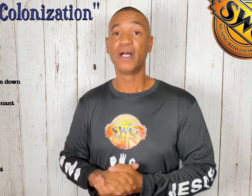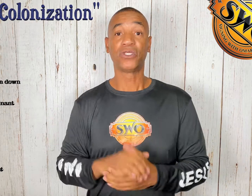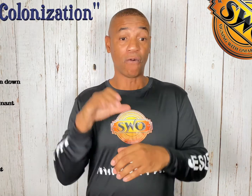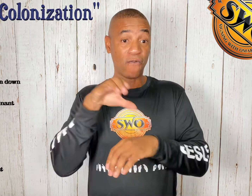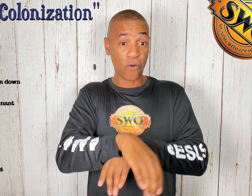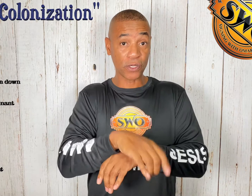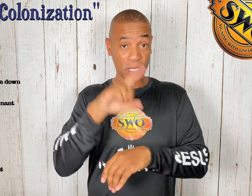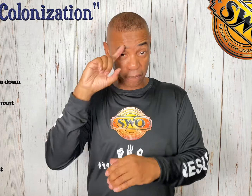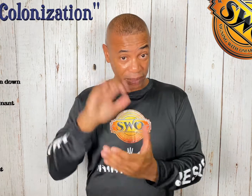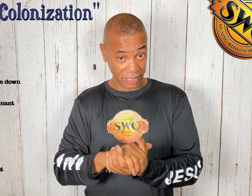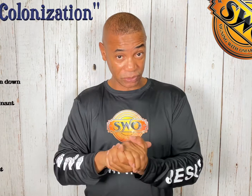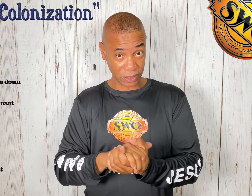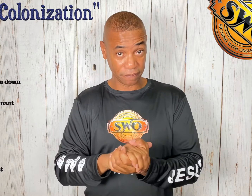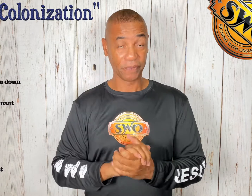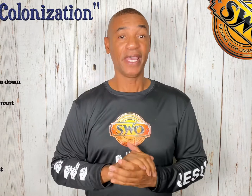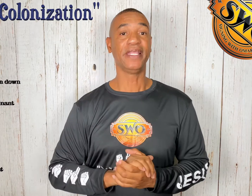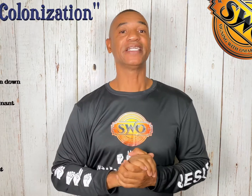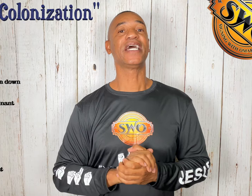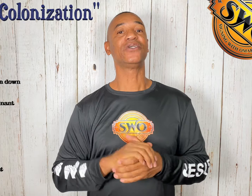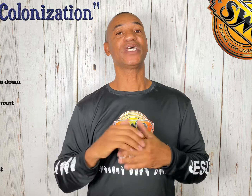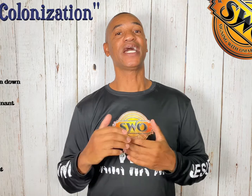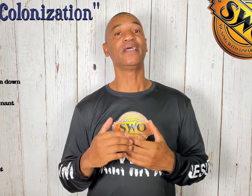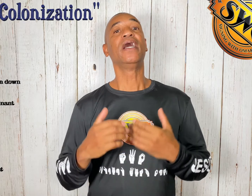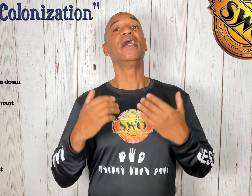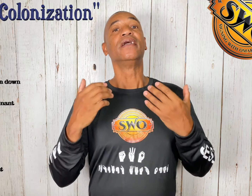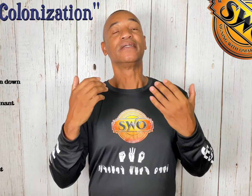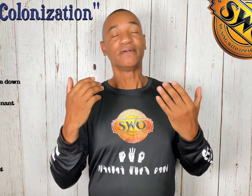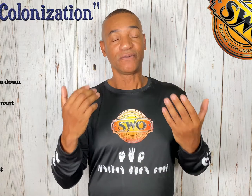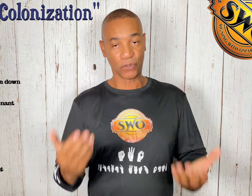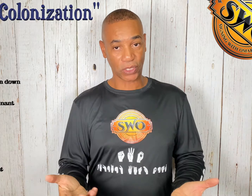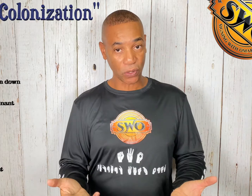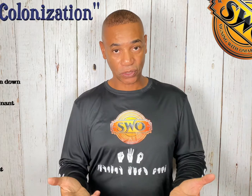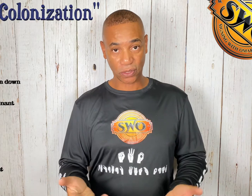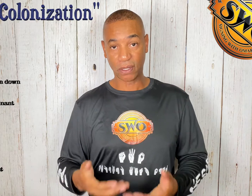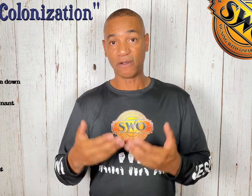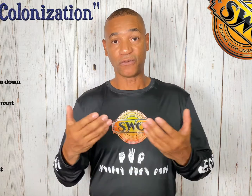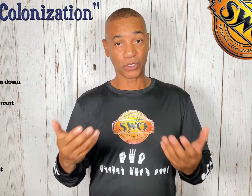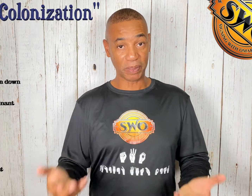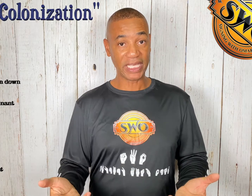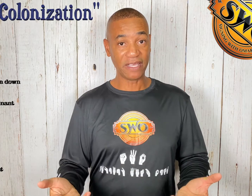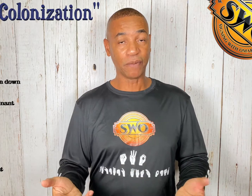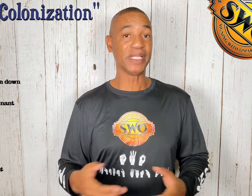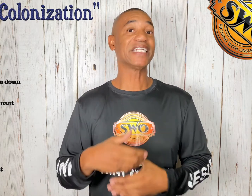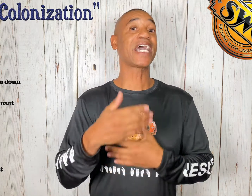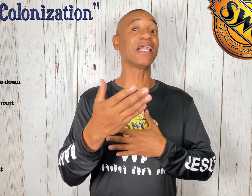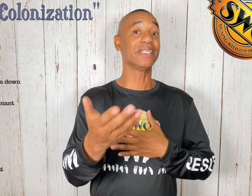So forced beliefs. That is how you sign forced culture, forced belief, but that's